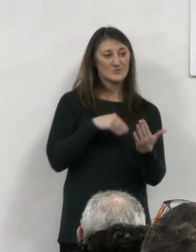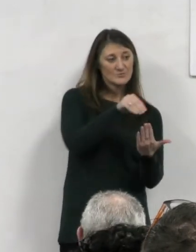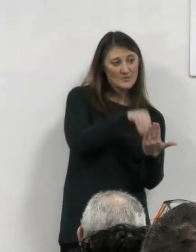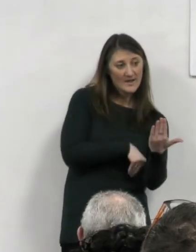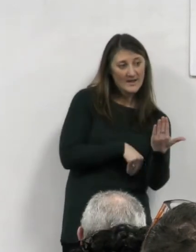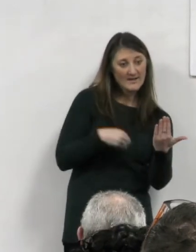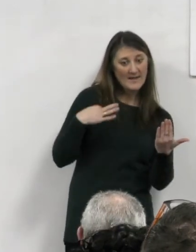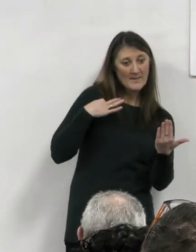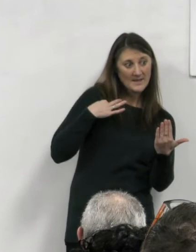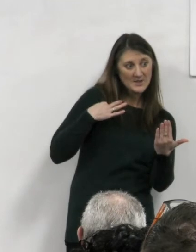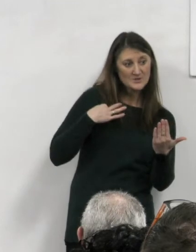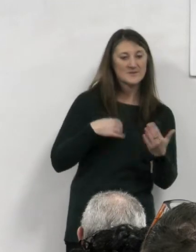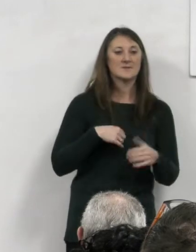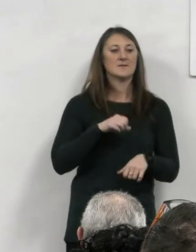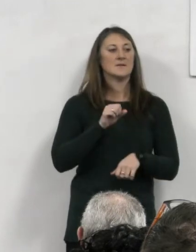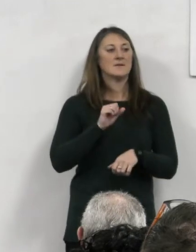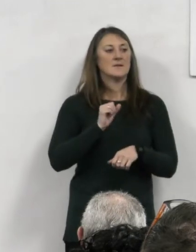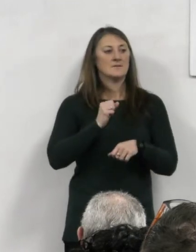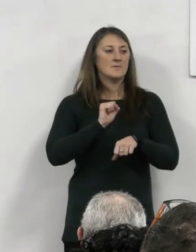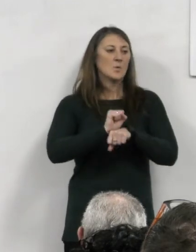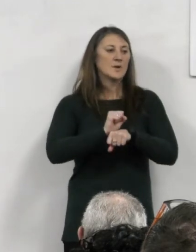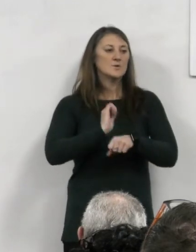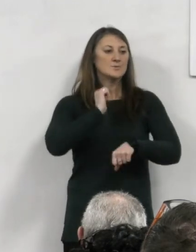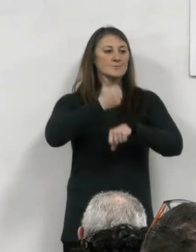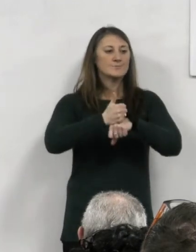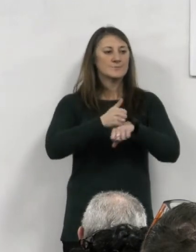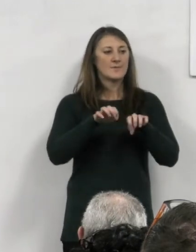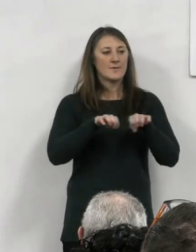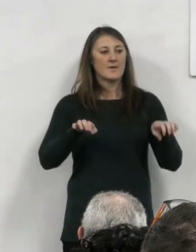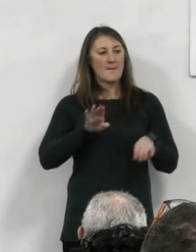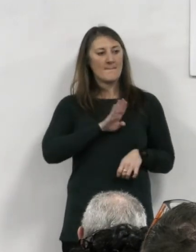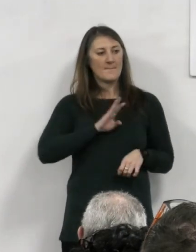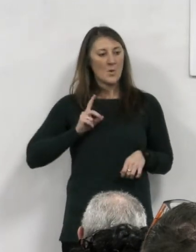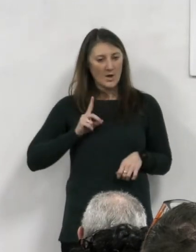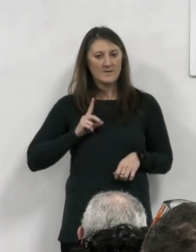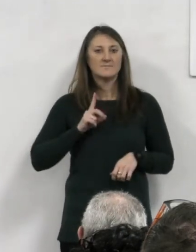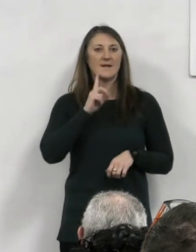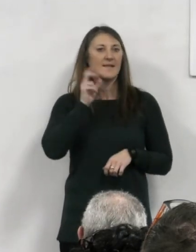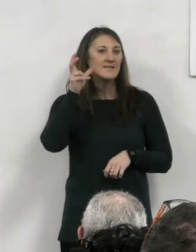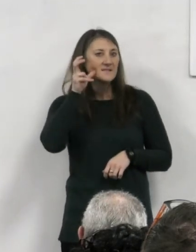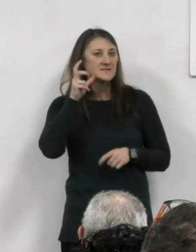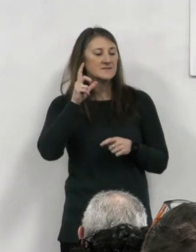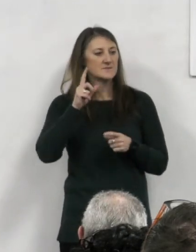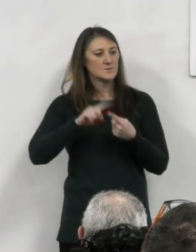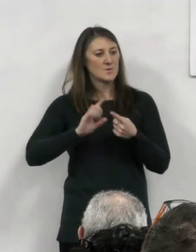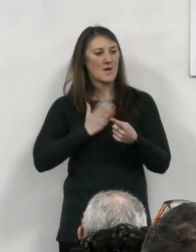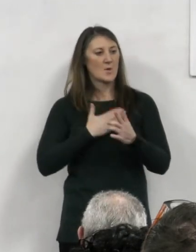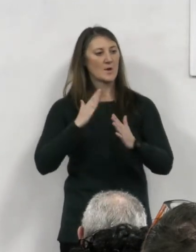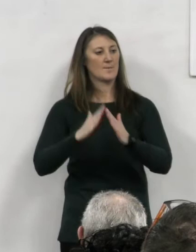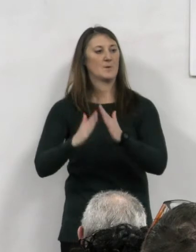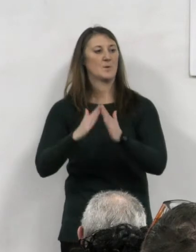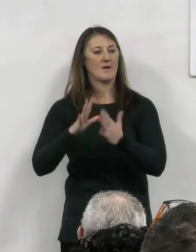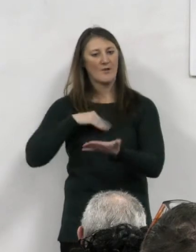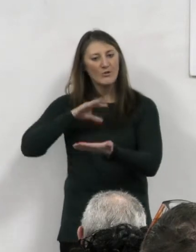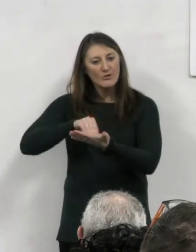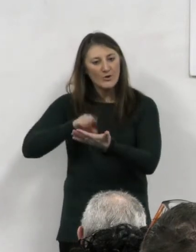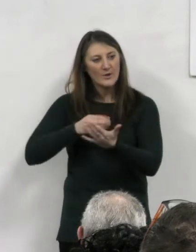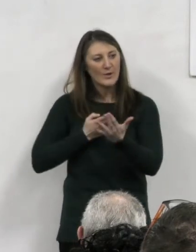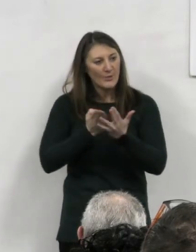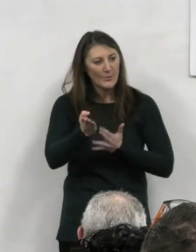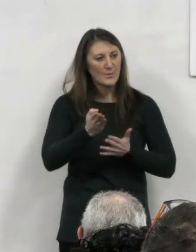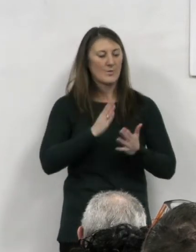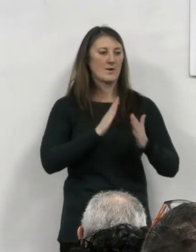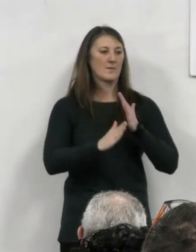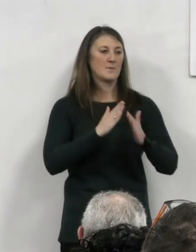application, we're working to develop our board, and we're hoping to continue to listen and learn from our community throughout our rigorous and comprehensive community